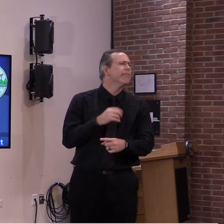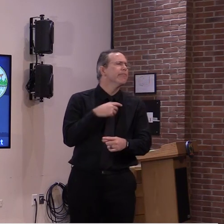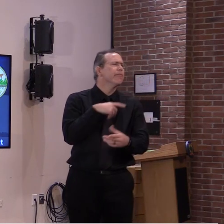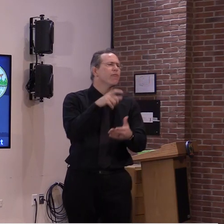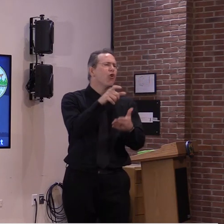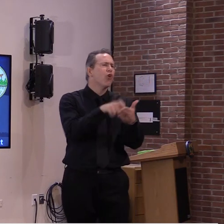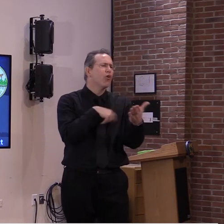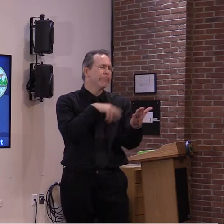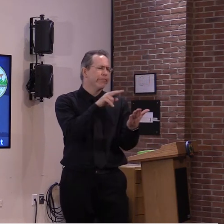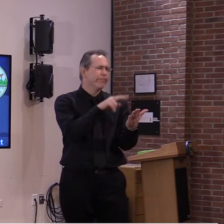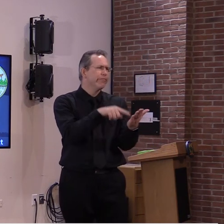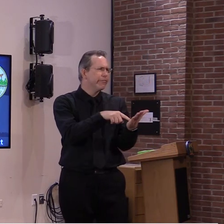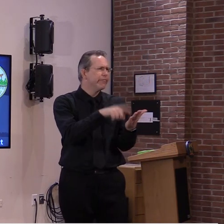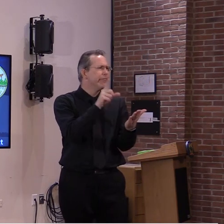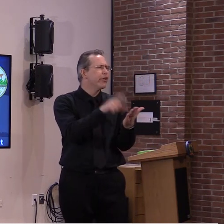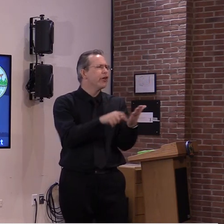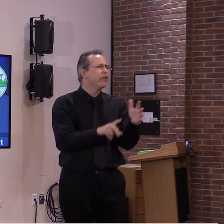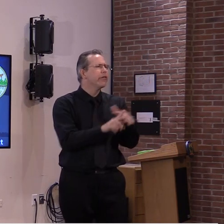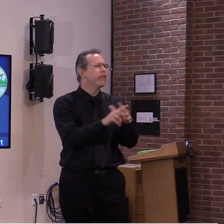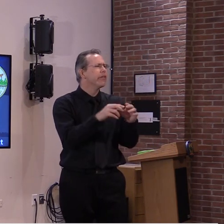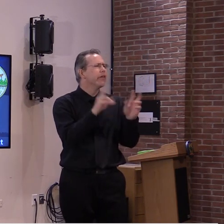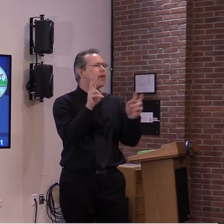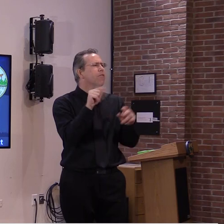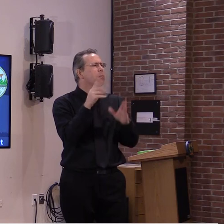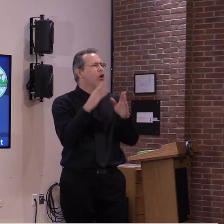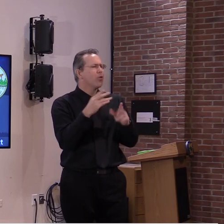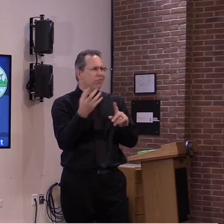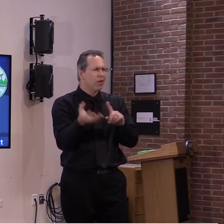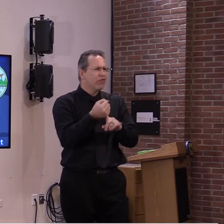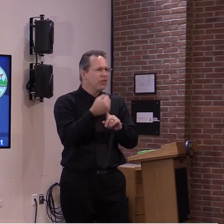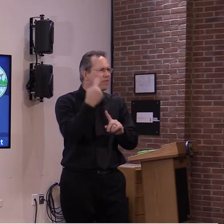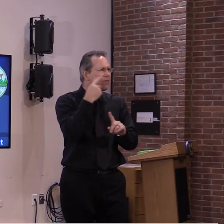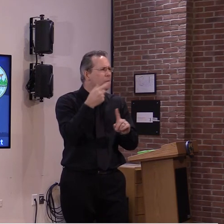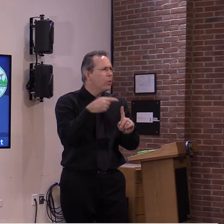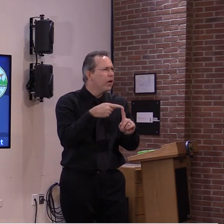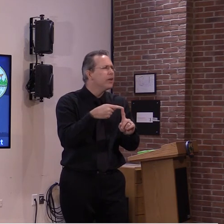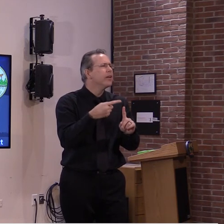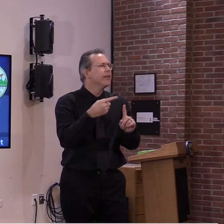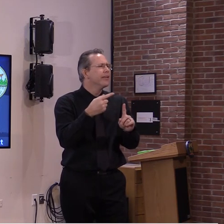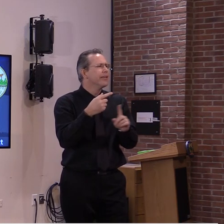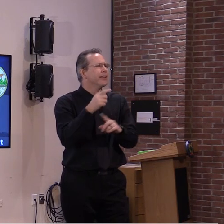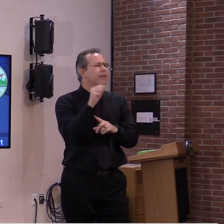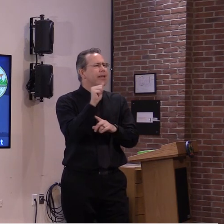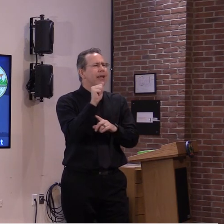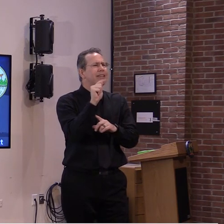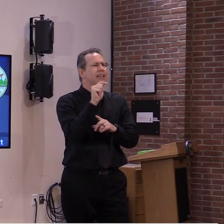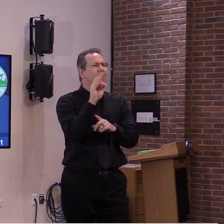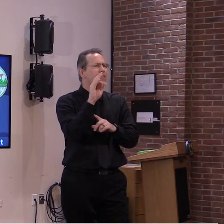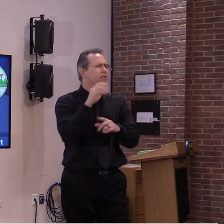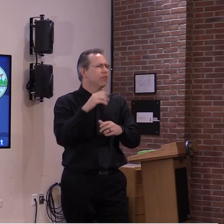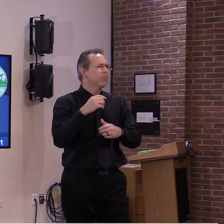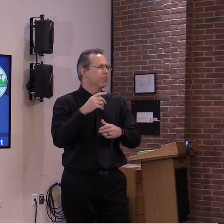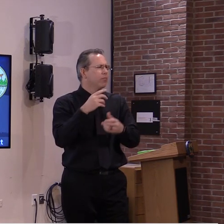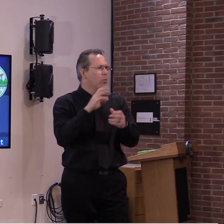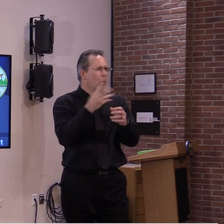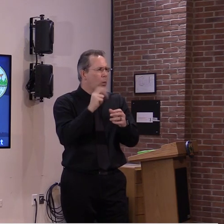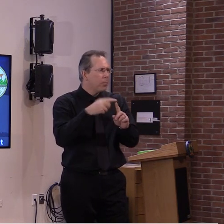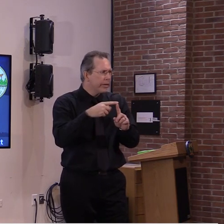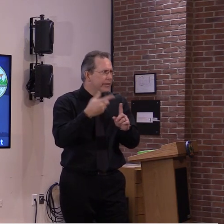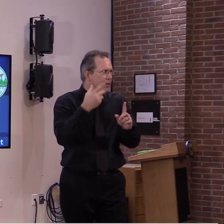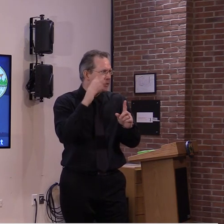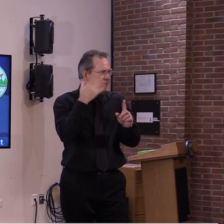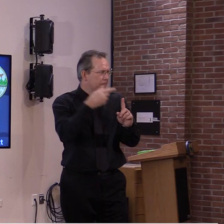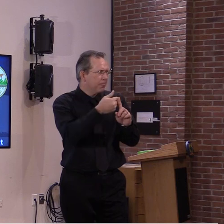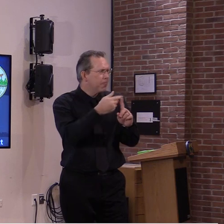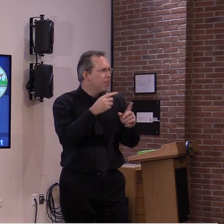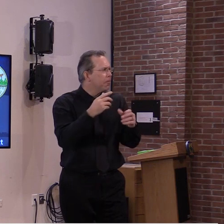And accused of plotting, a real conspiracy theorist who felt that vaccinations by the government